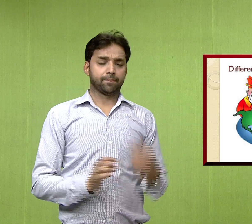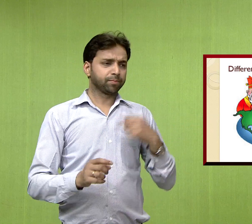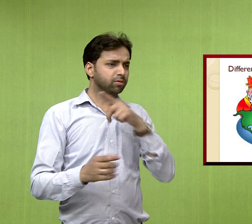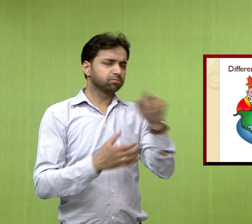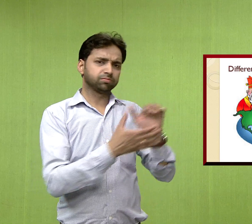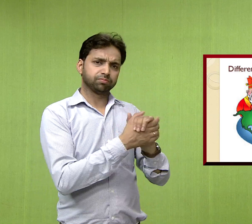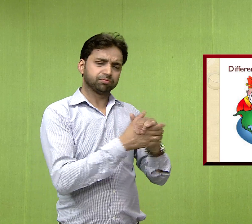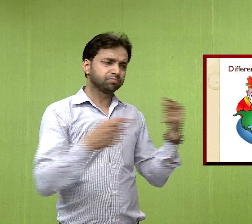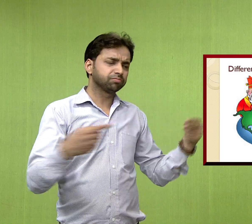than that of your friend.